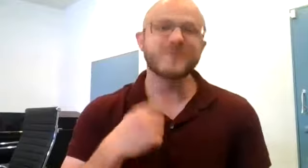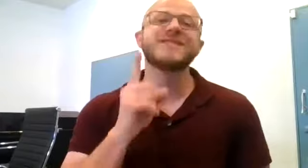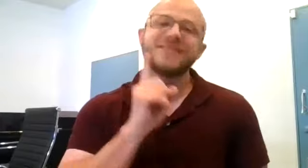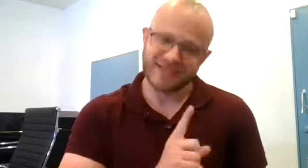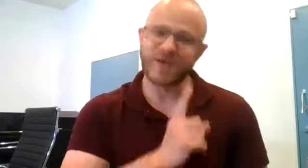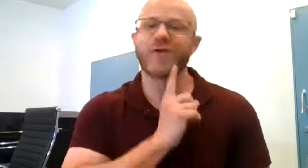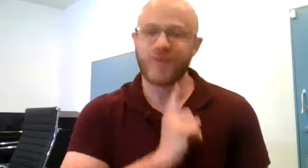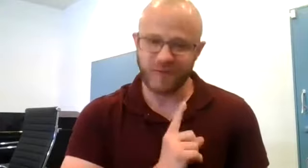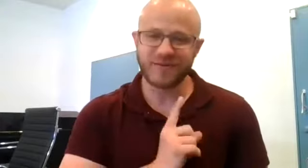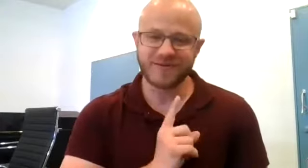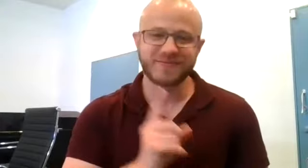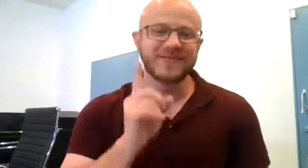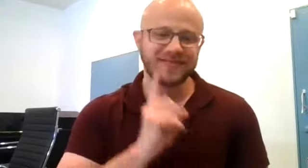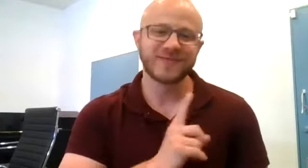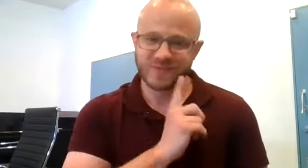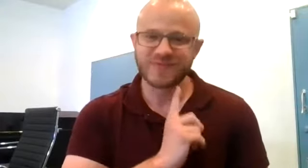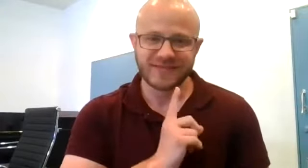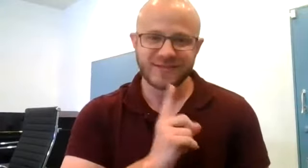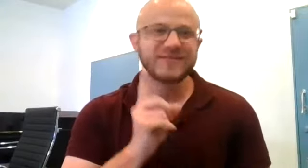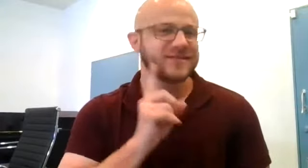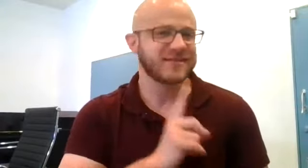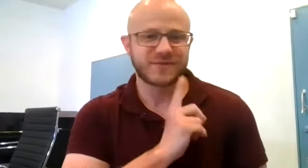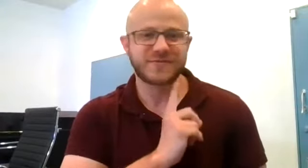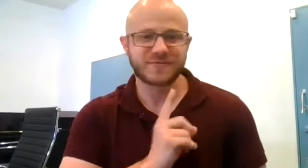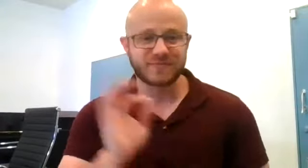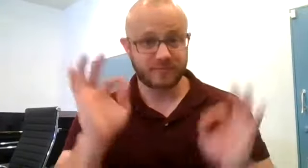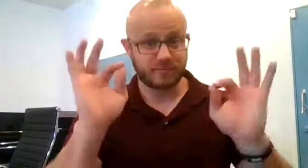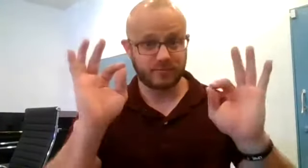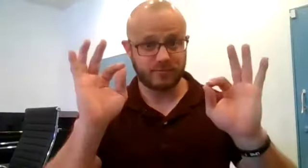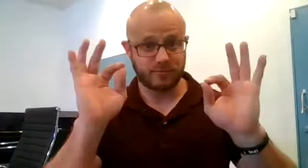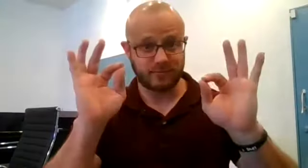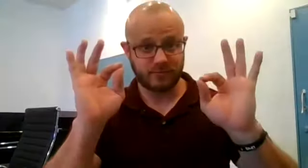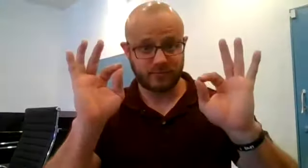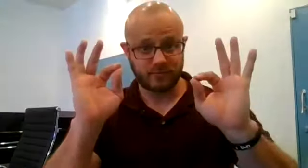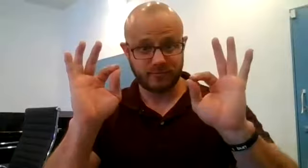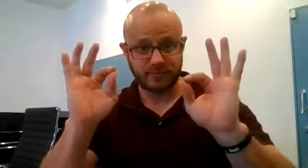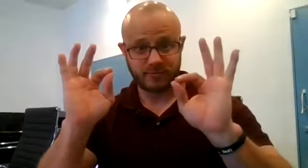Now, I'm single. I would say I'm single. Got it?